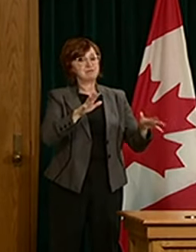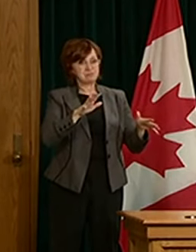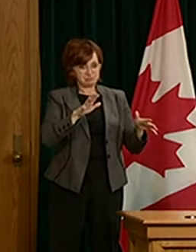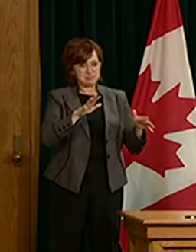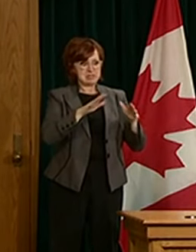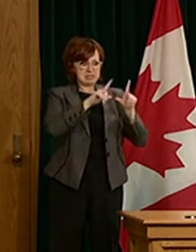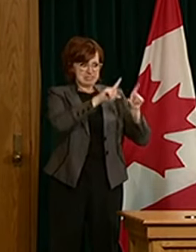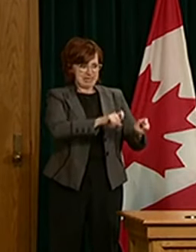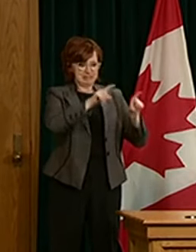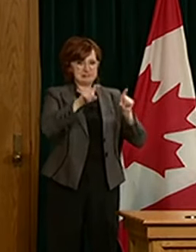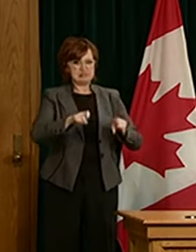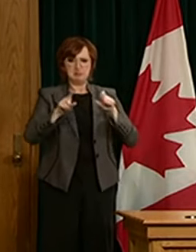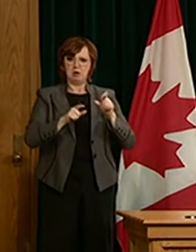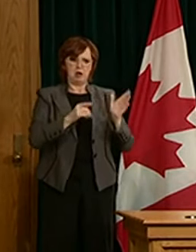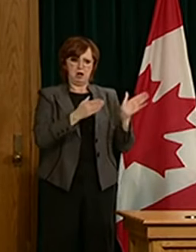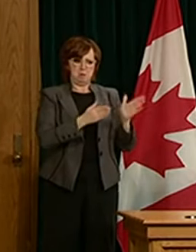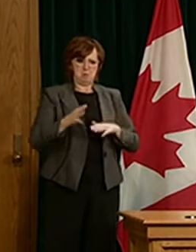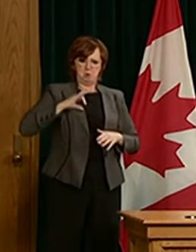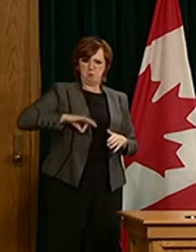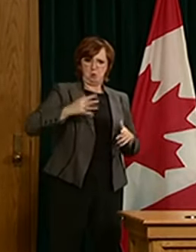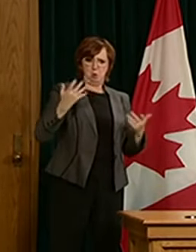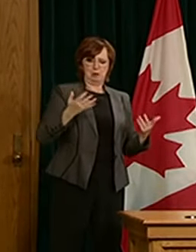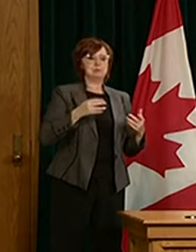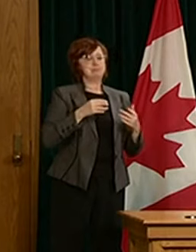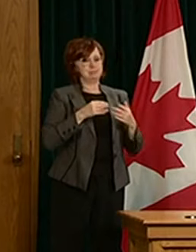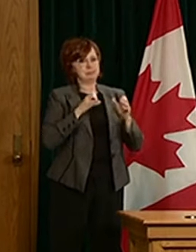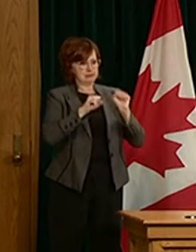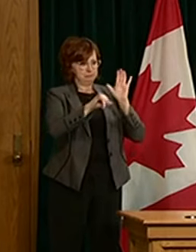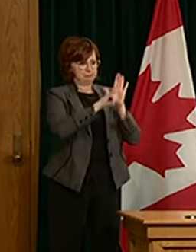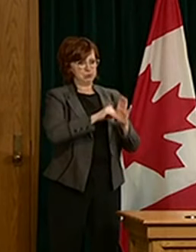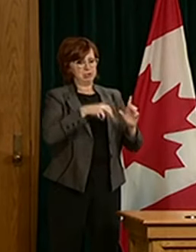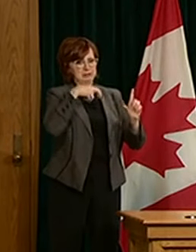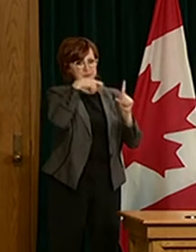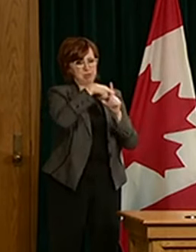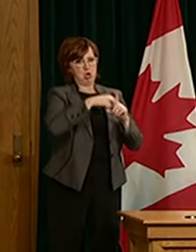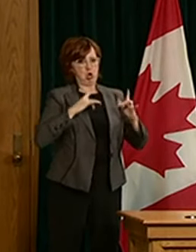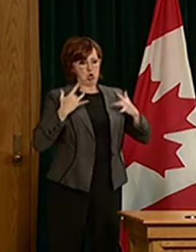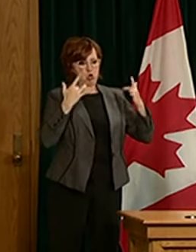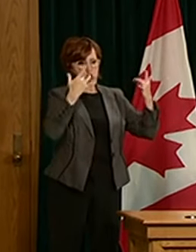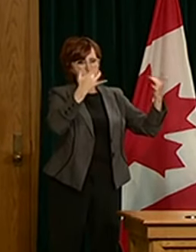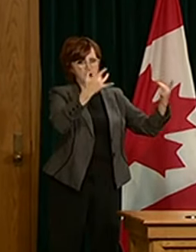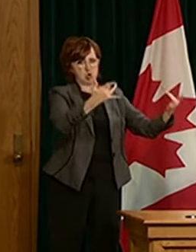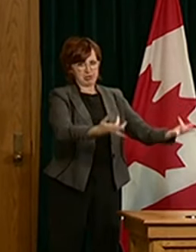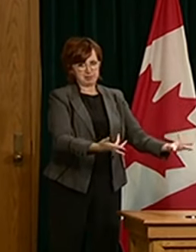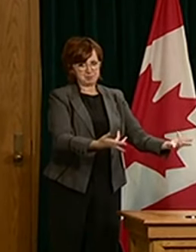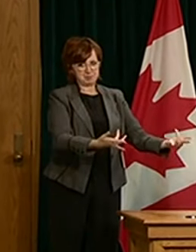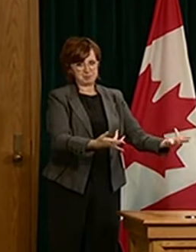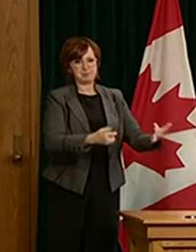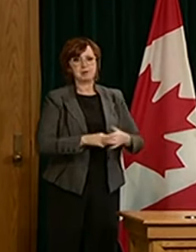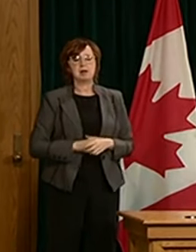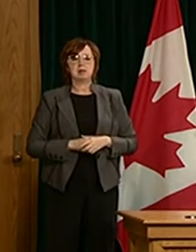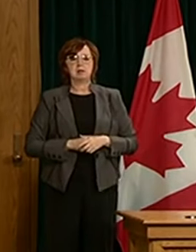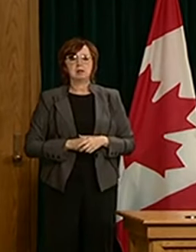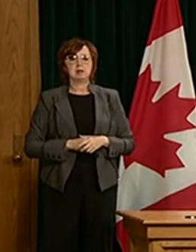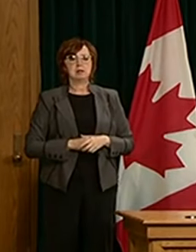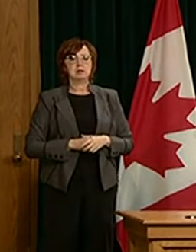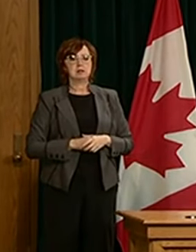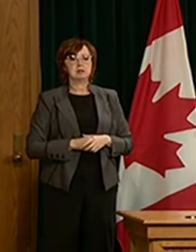identify cases early and distributed within the population so that we can respond appropriately. Each case requires a